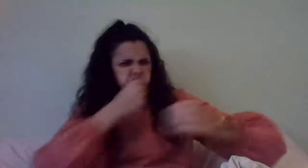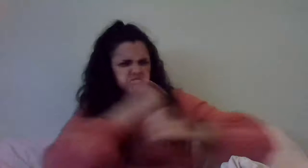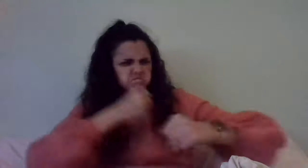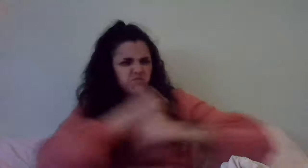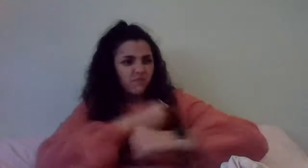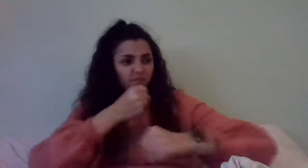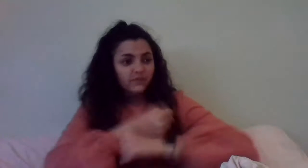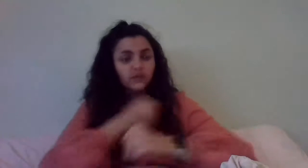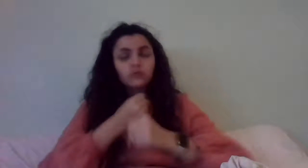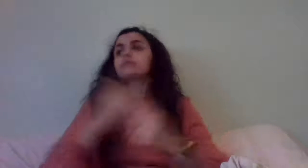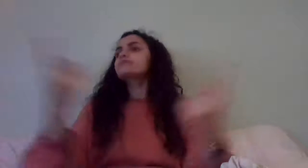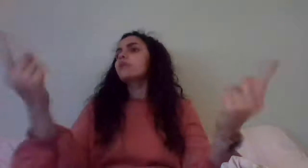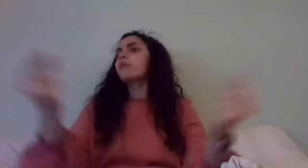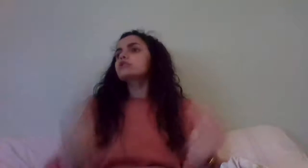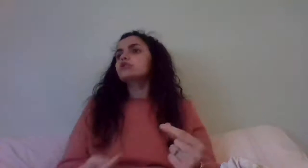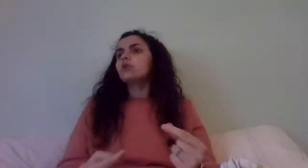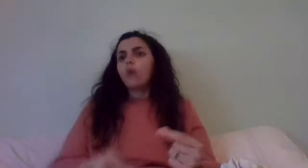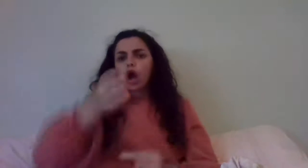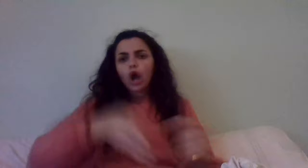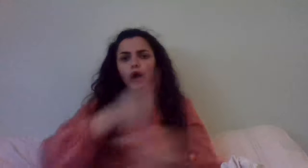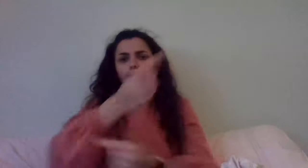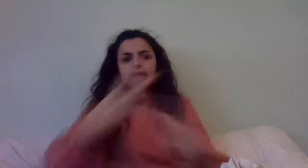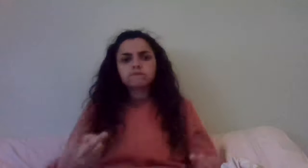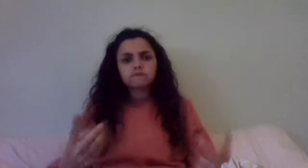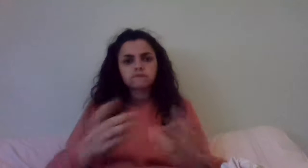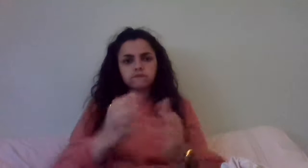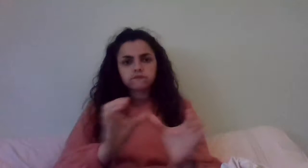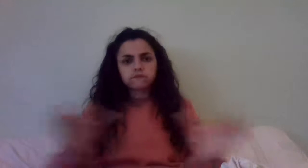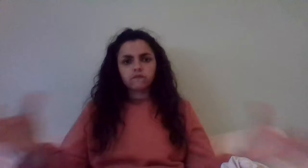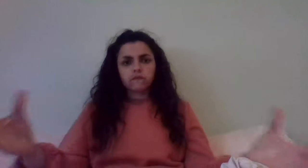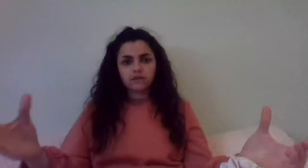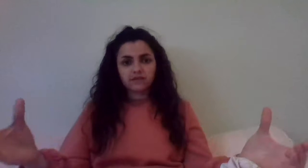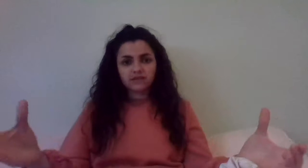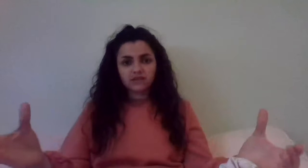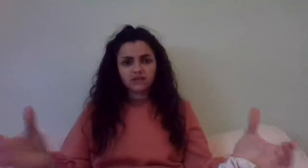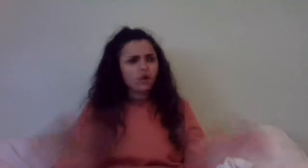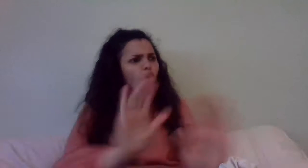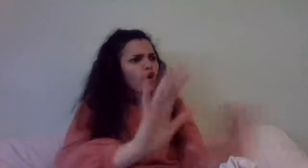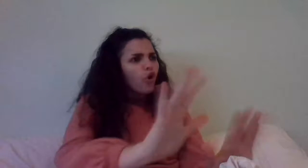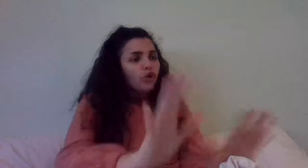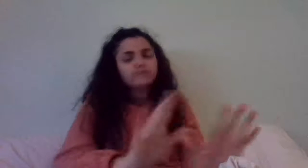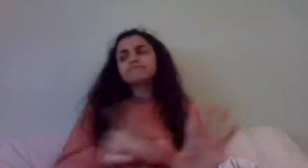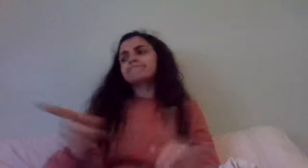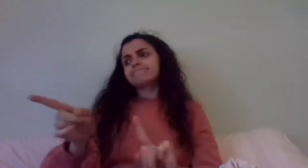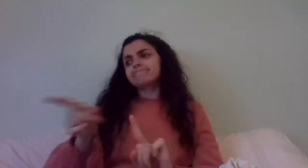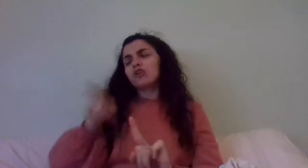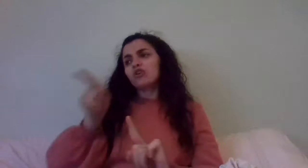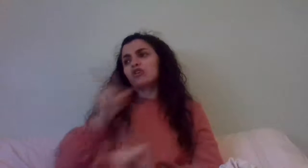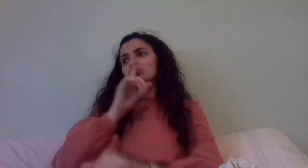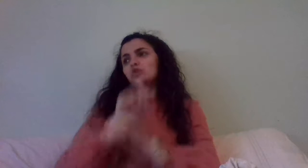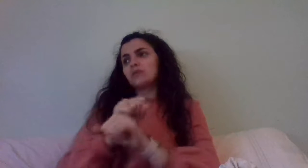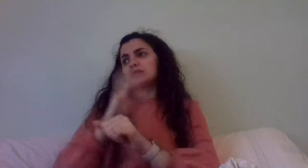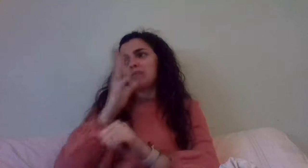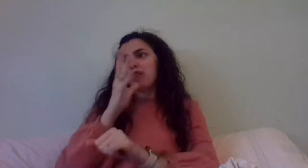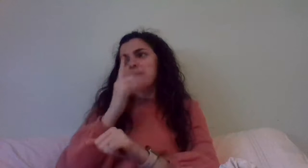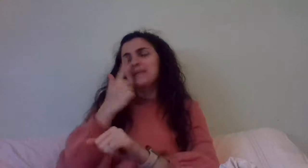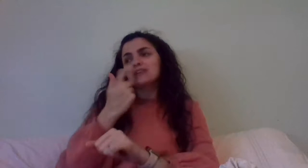that this particular woman is the real biological mother, because the real biological mother, would never want to cut her child in